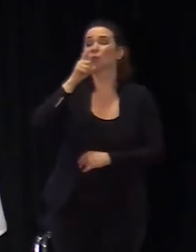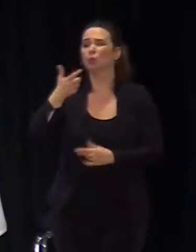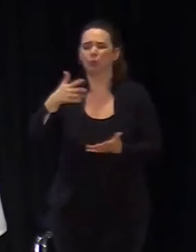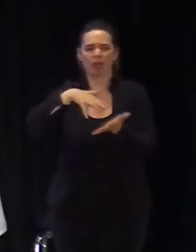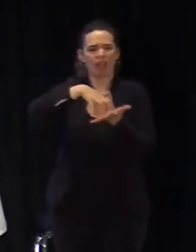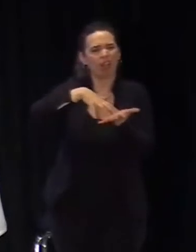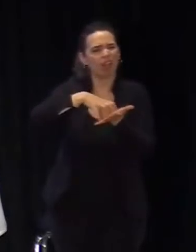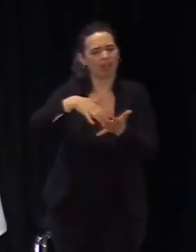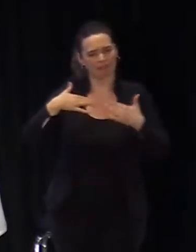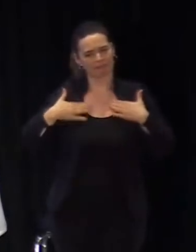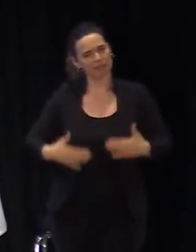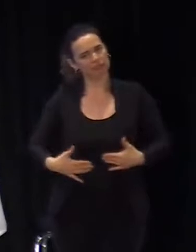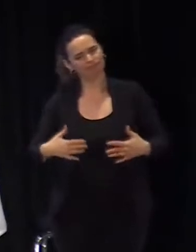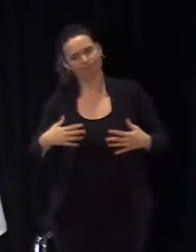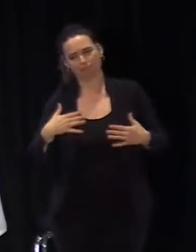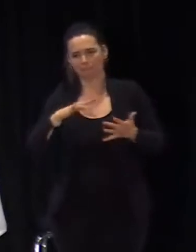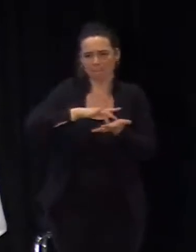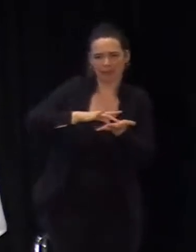week.